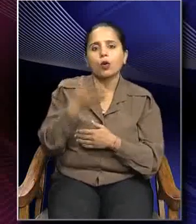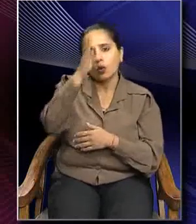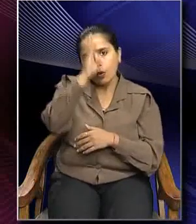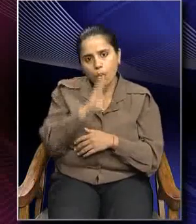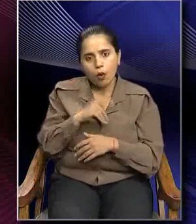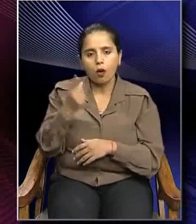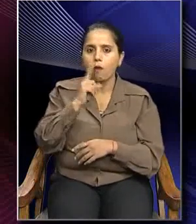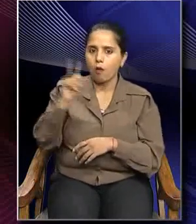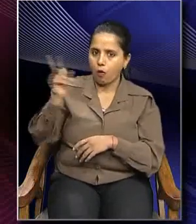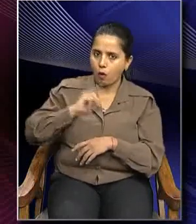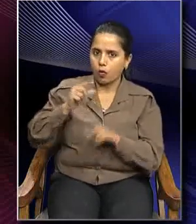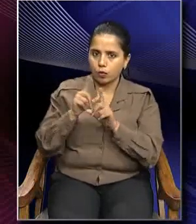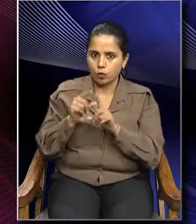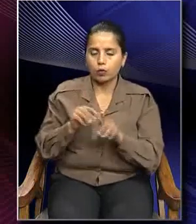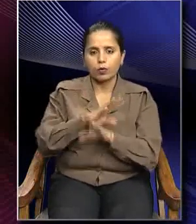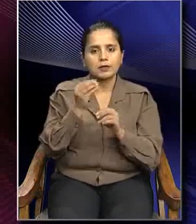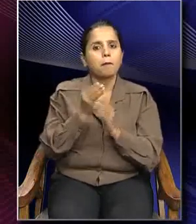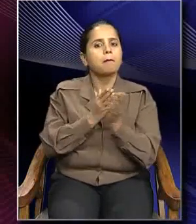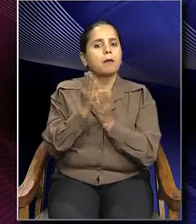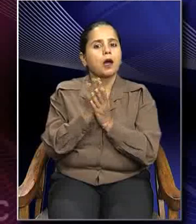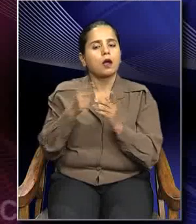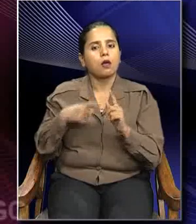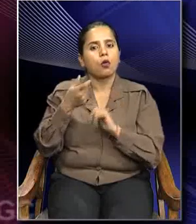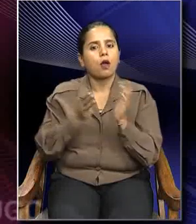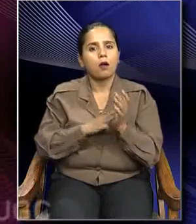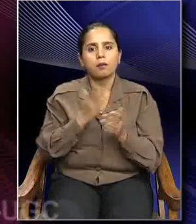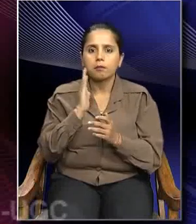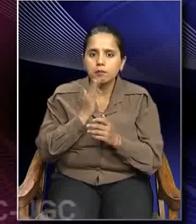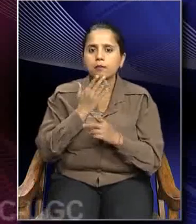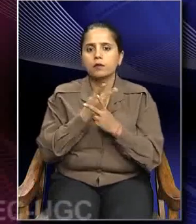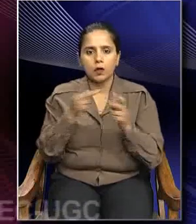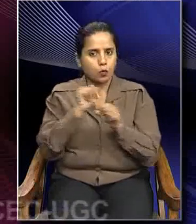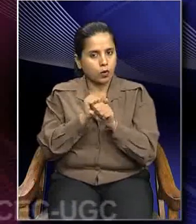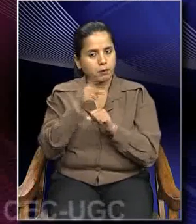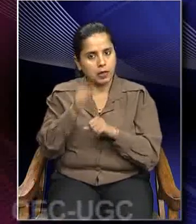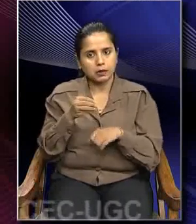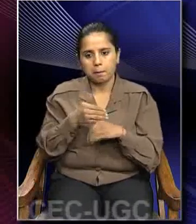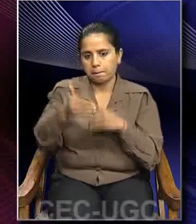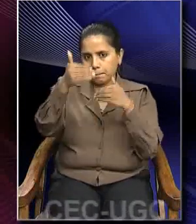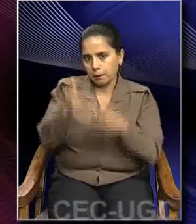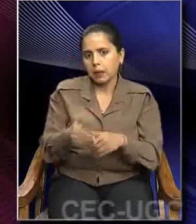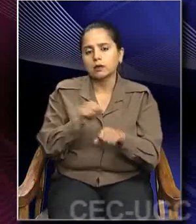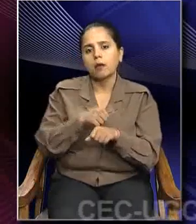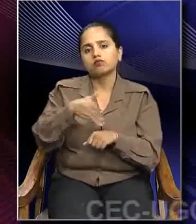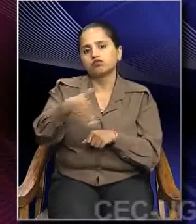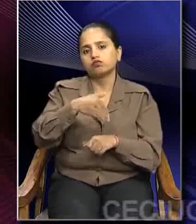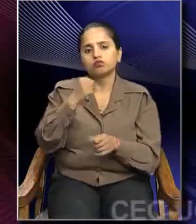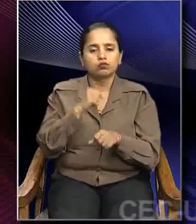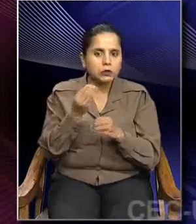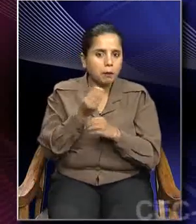us to do certain karma in certain period or certain time.